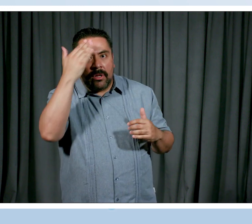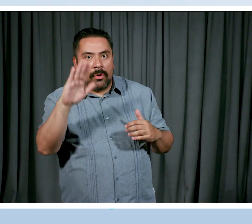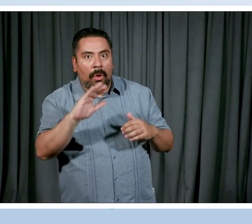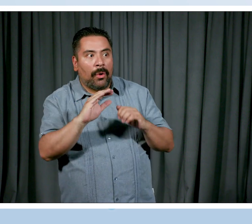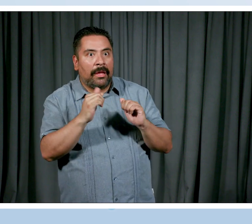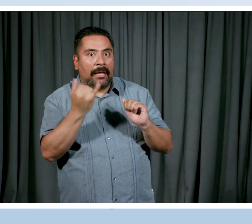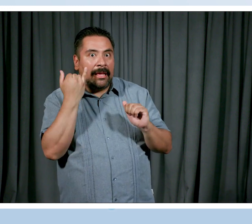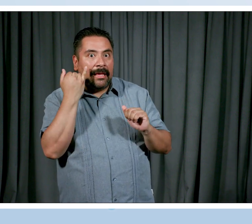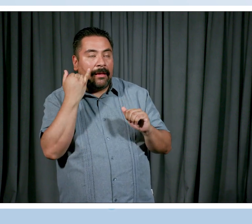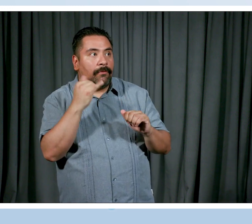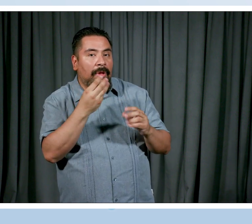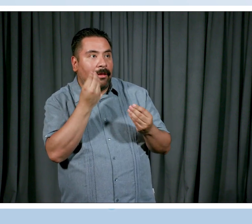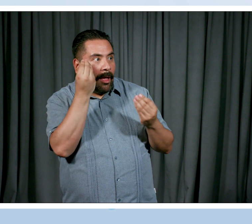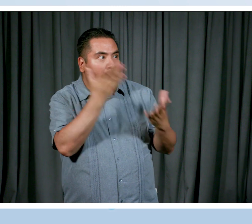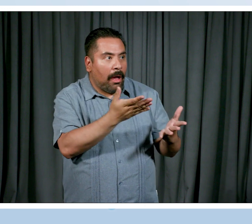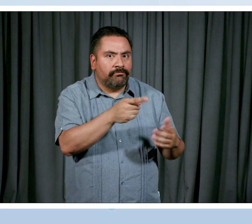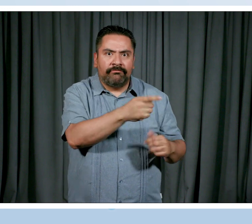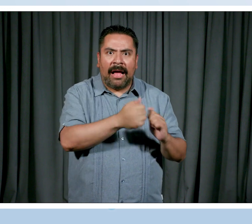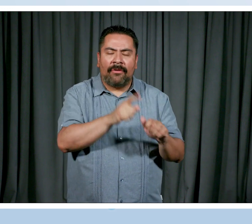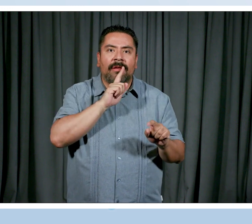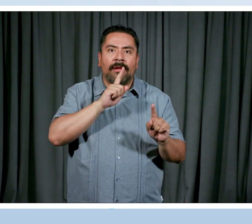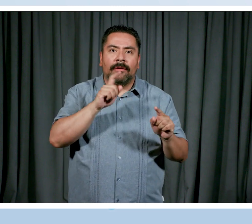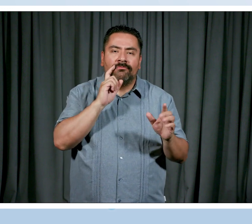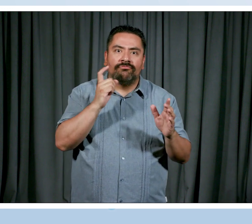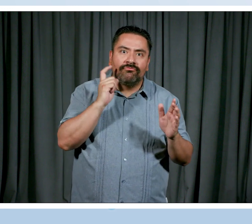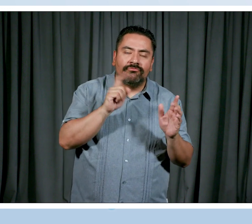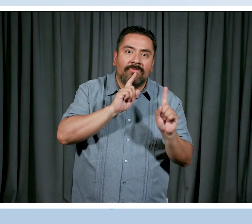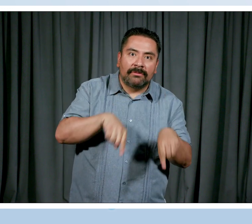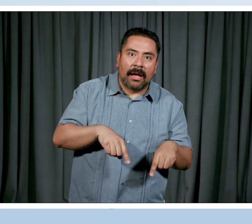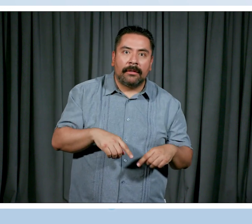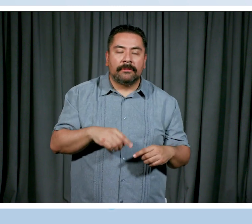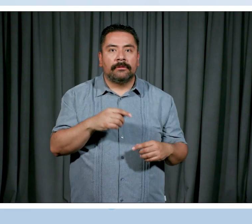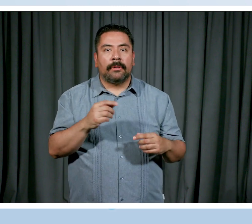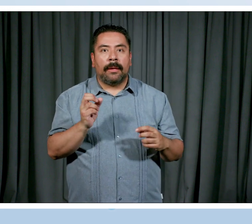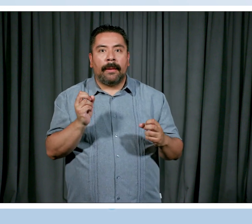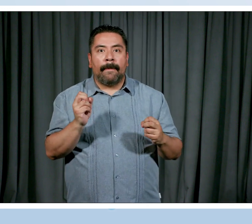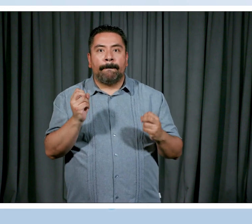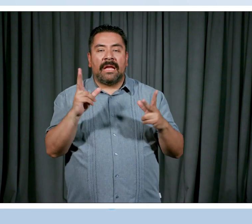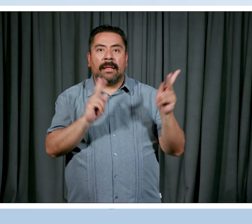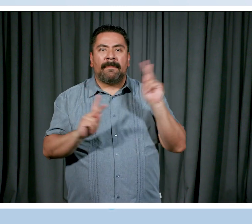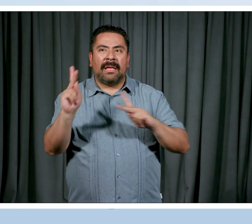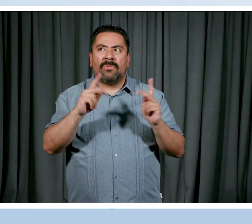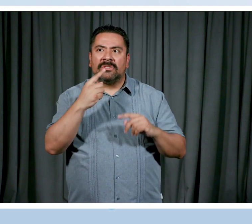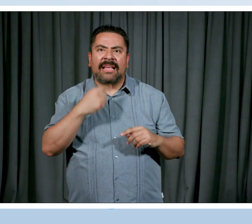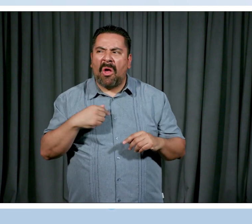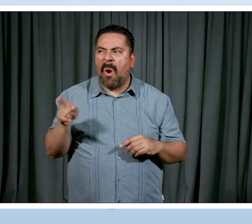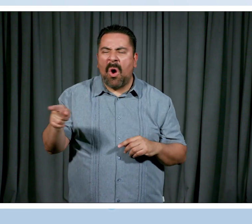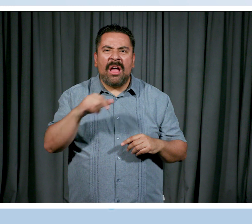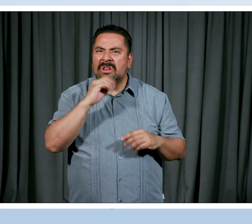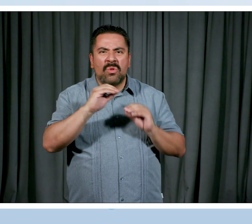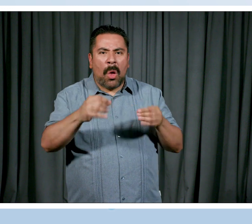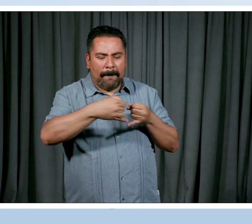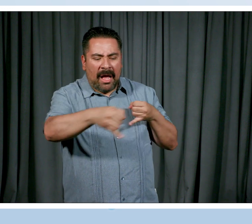to feel that information. Because I've heard from folks that shows lack of boundaries or this, that, and the other.